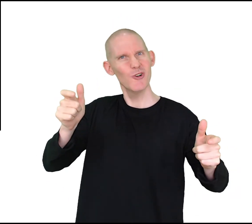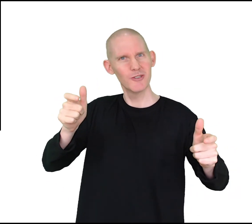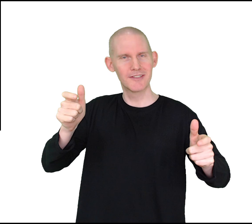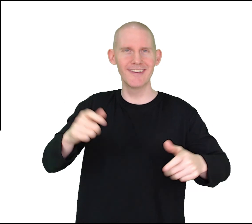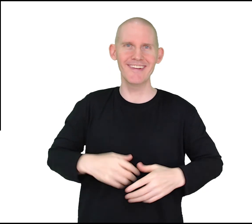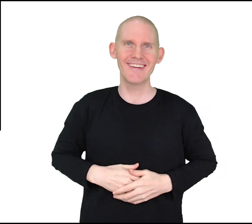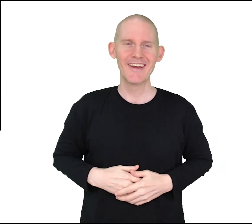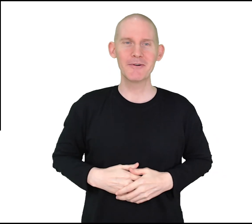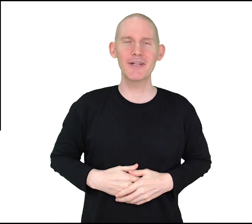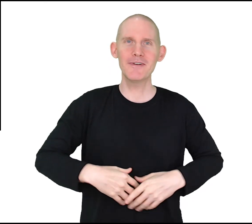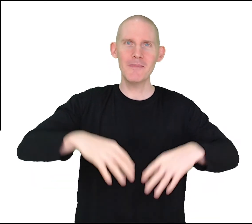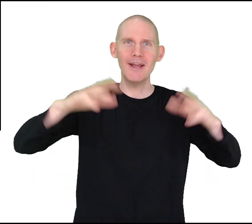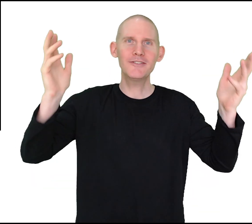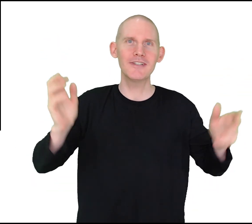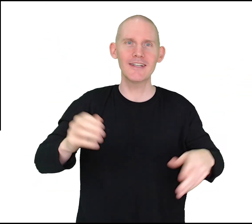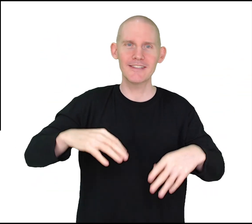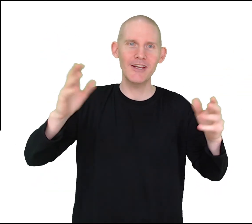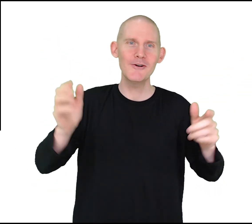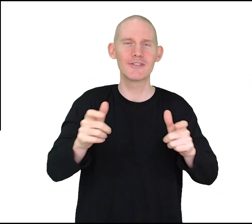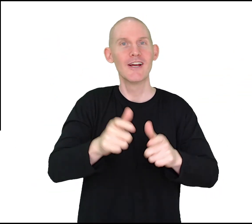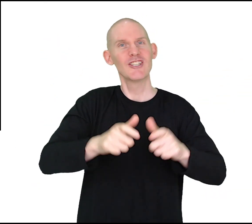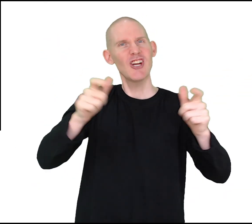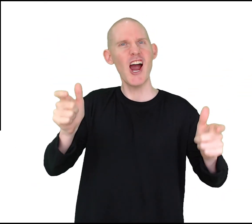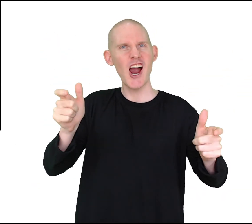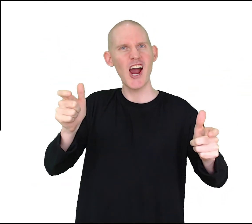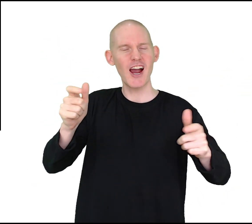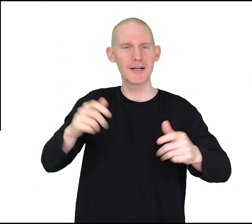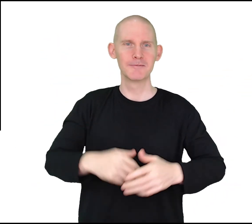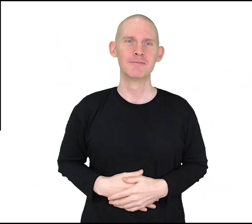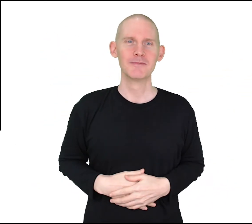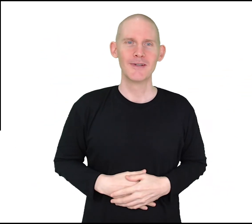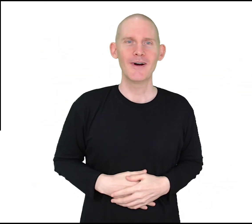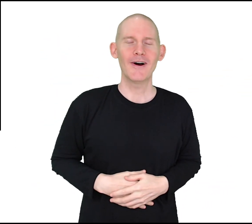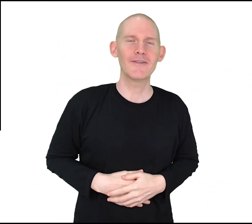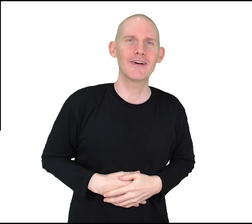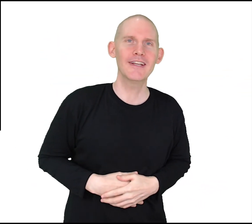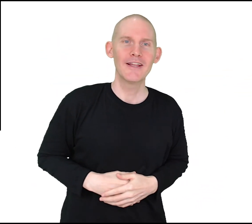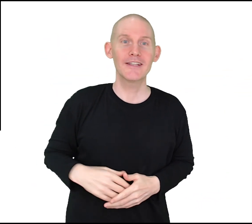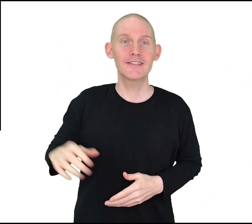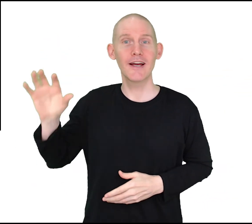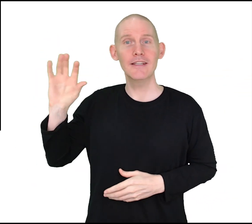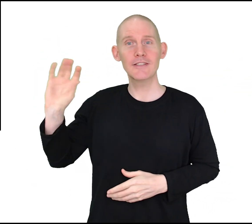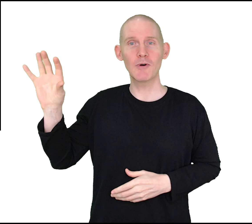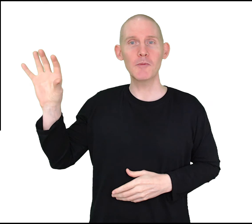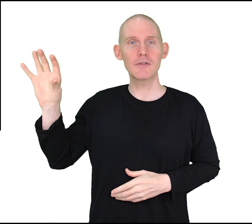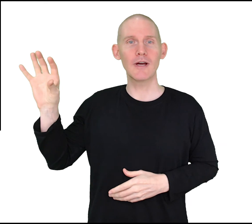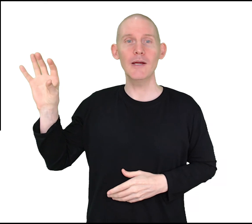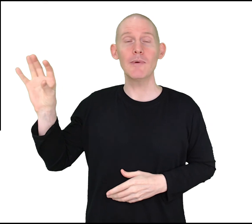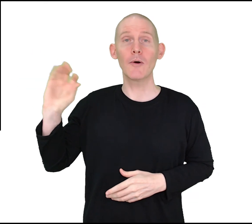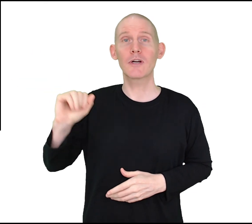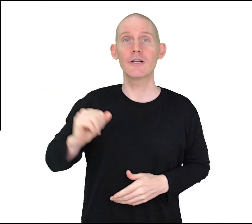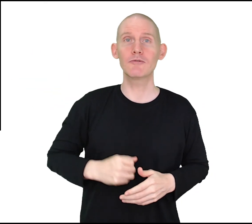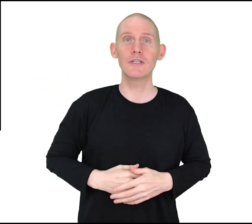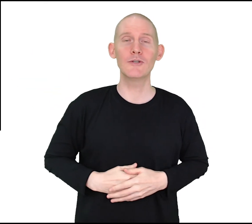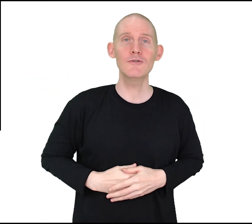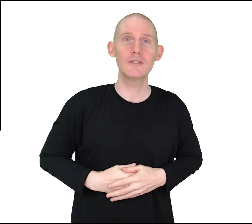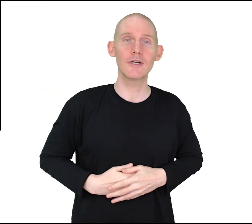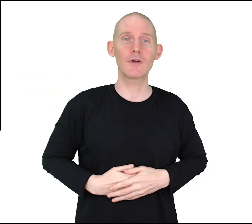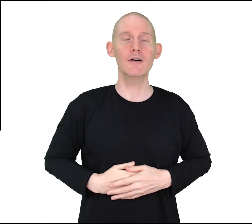Huge! We live in a mansion and it's huge. All right, let's sign this one more time. Our country huge. Here we go.